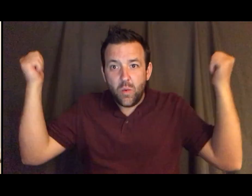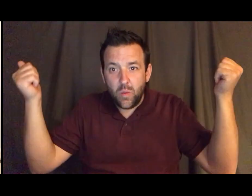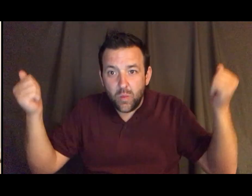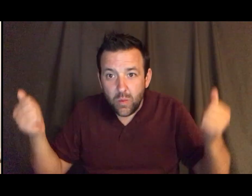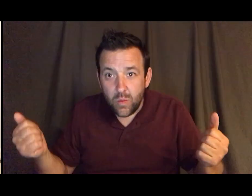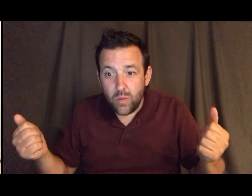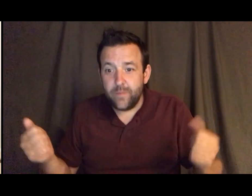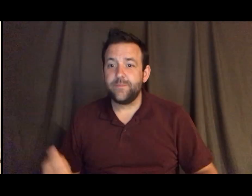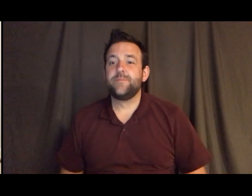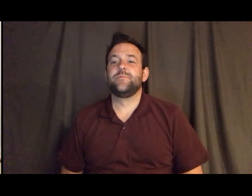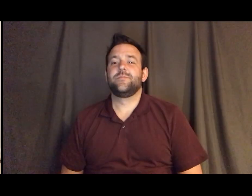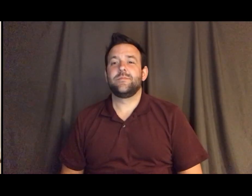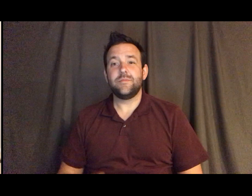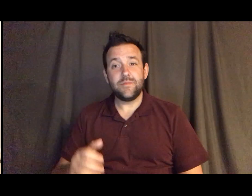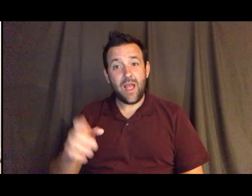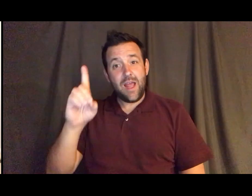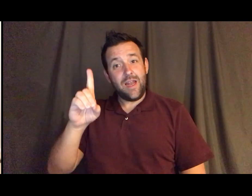father.